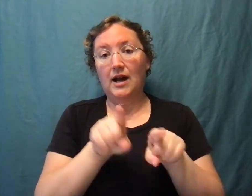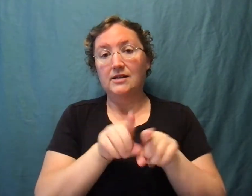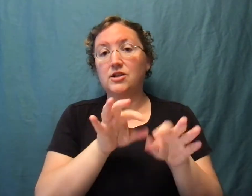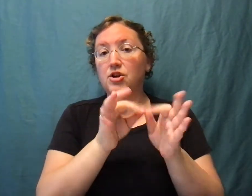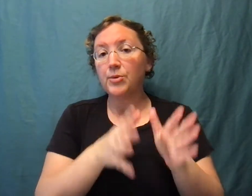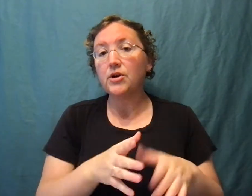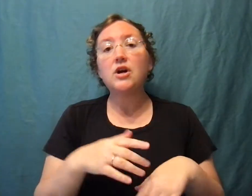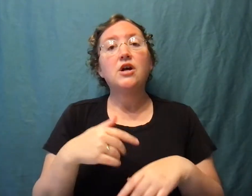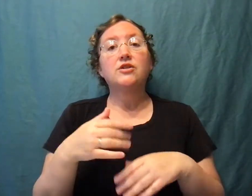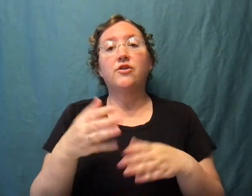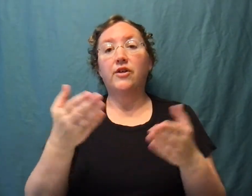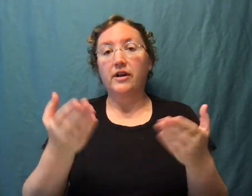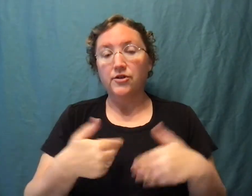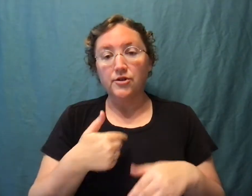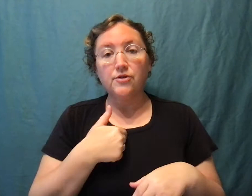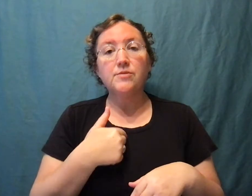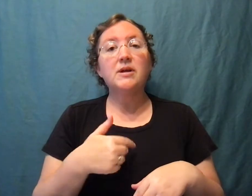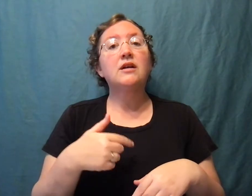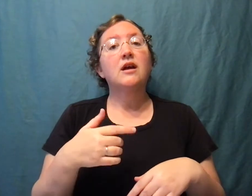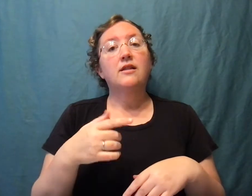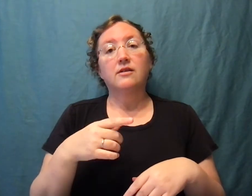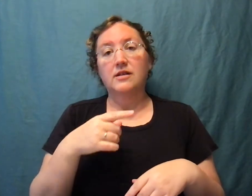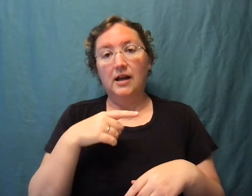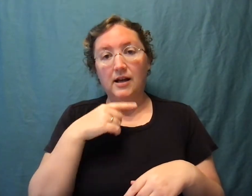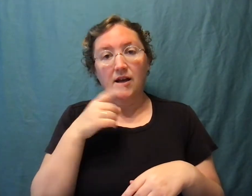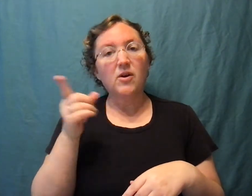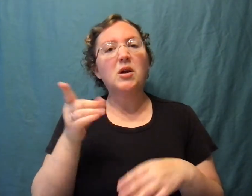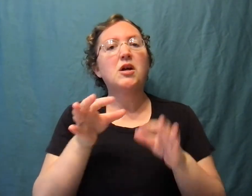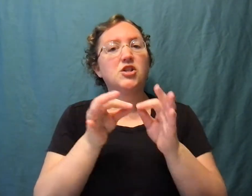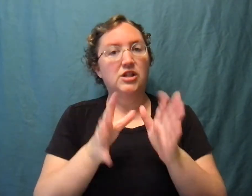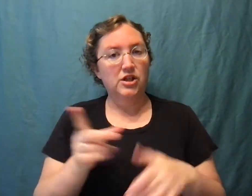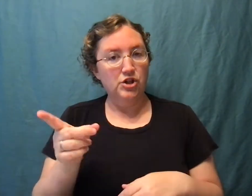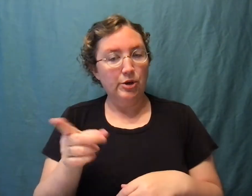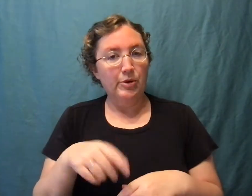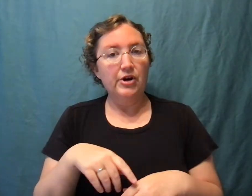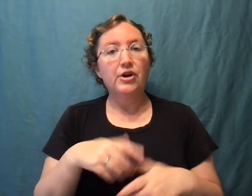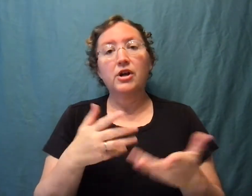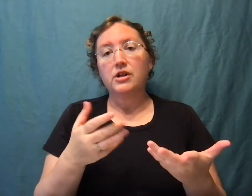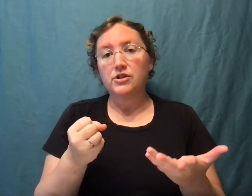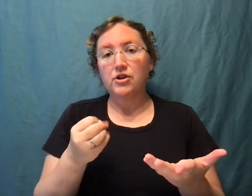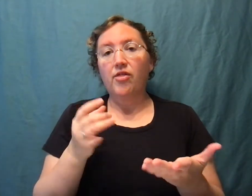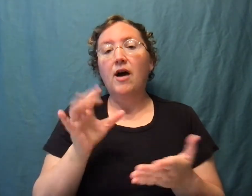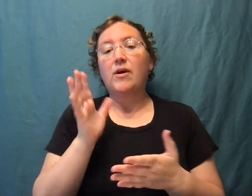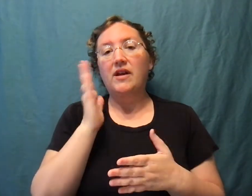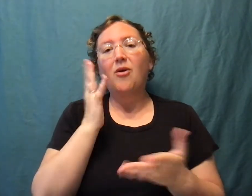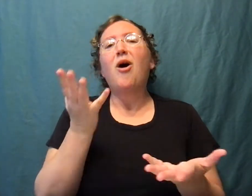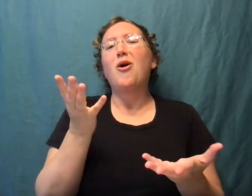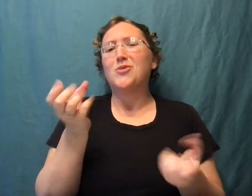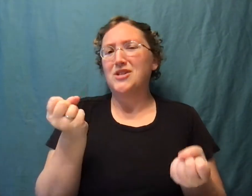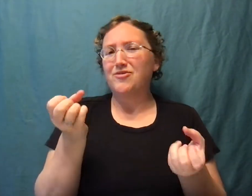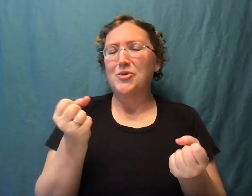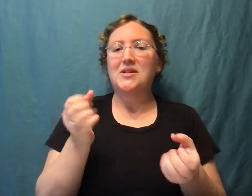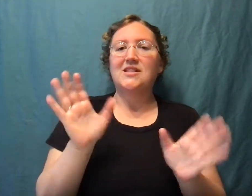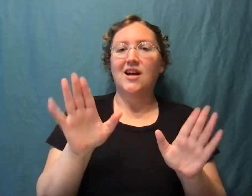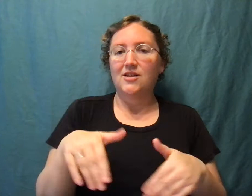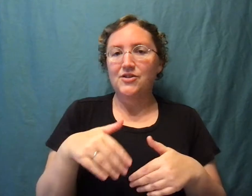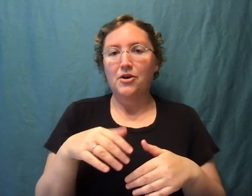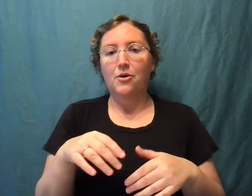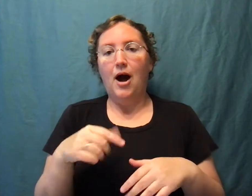an interpreter, so they'll introduce me. They'll say, hearing, she's an interpreter. So that way they know, oh, she's fluent in sign, so I can